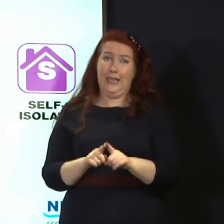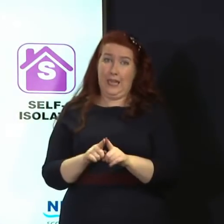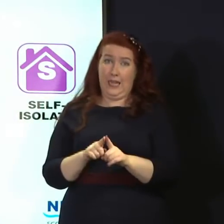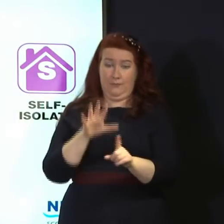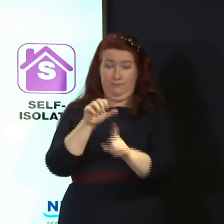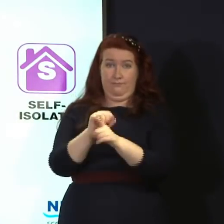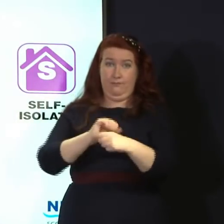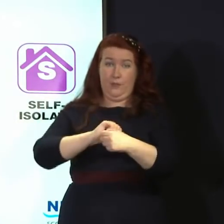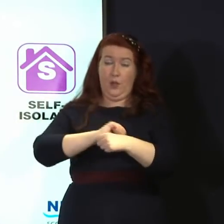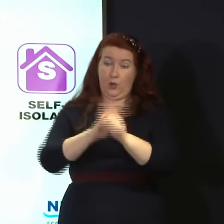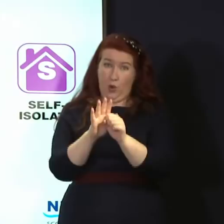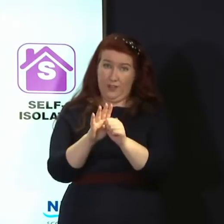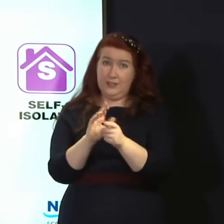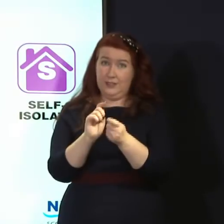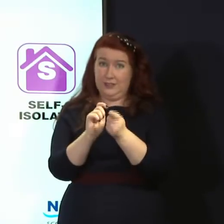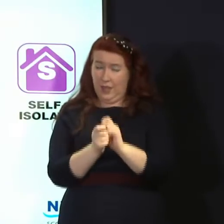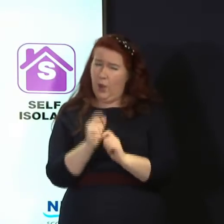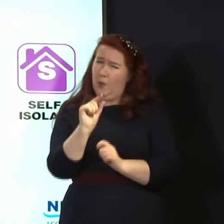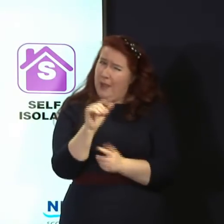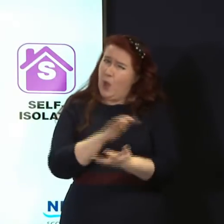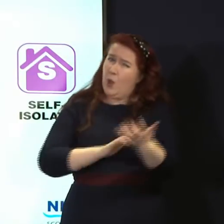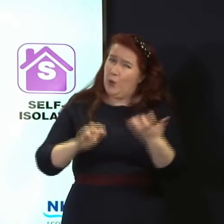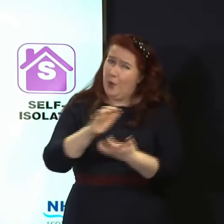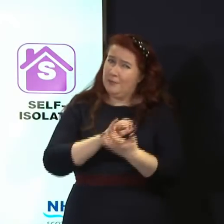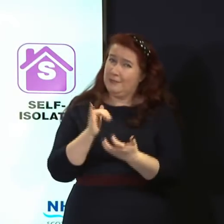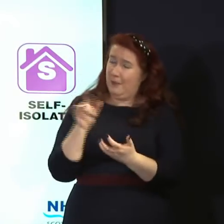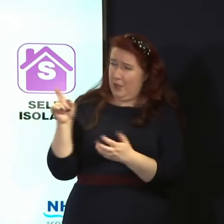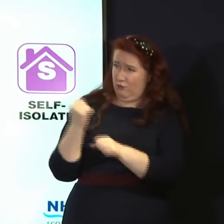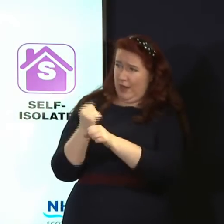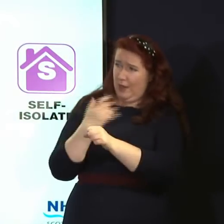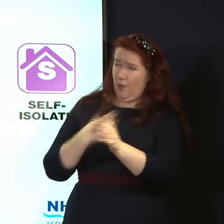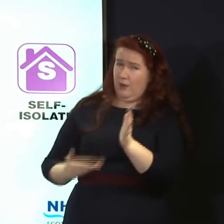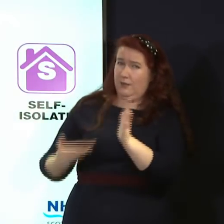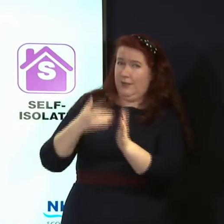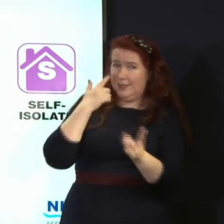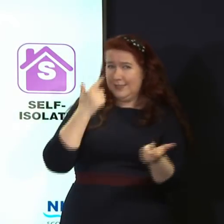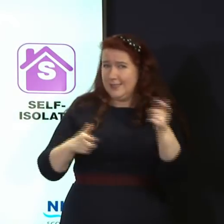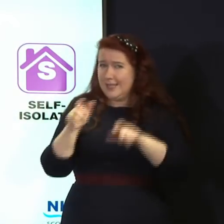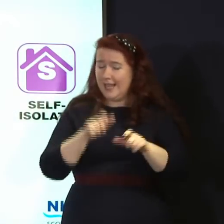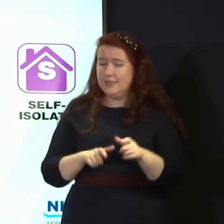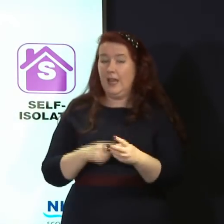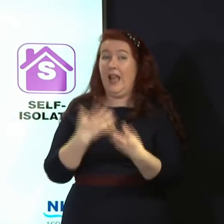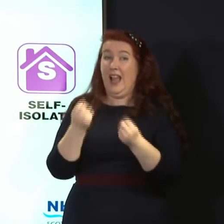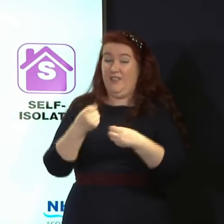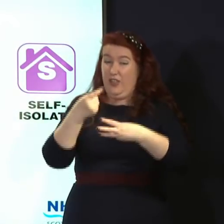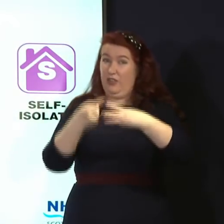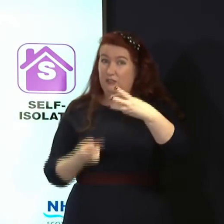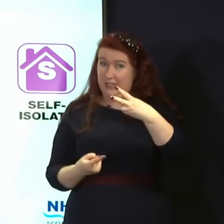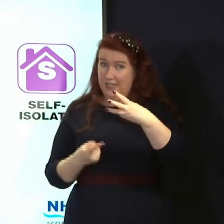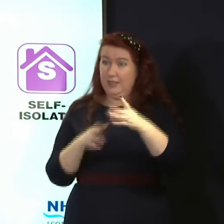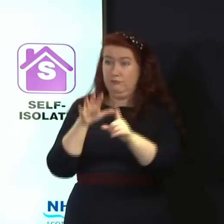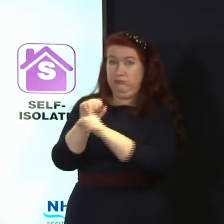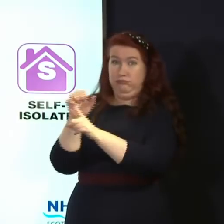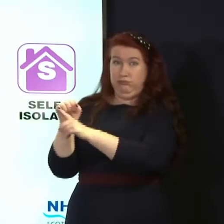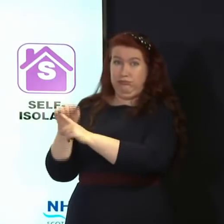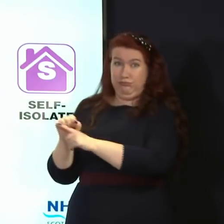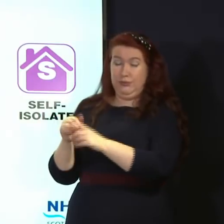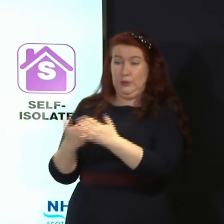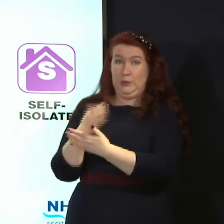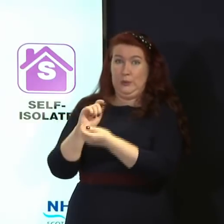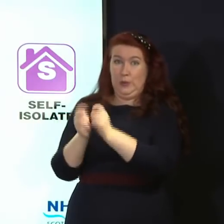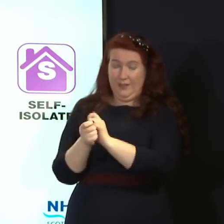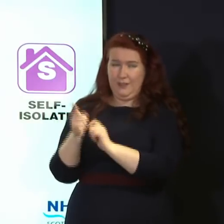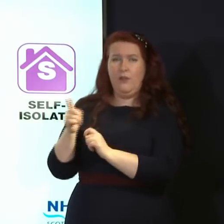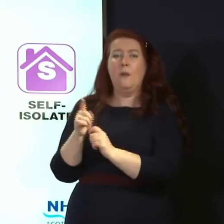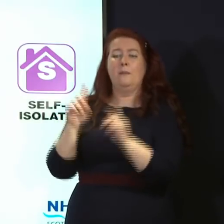little bit complex, and Gregor might want to add some science in here. Now, 3 Indian variants, one of which has been upgraded